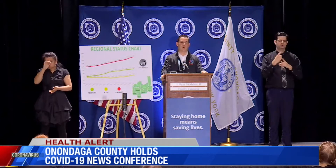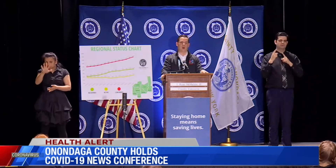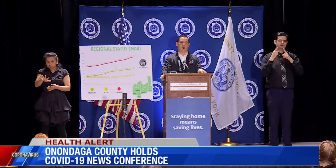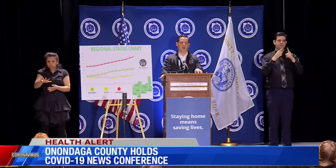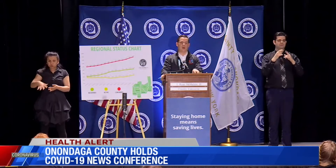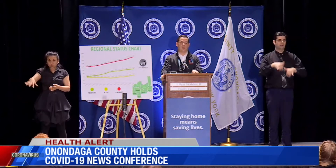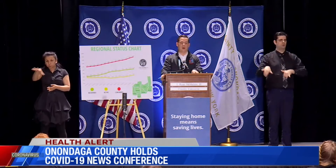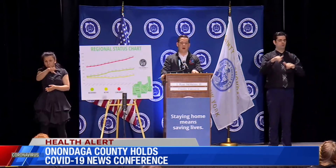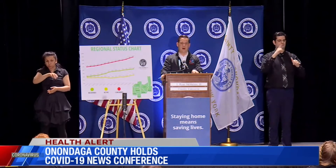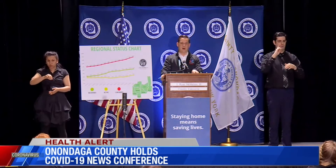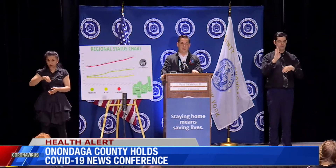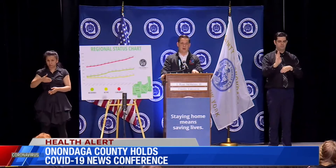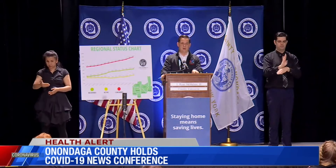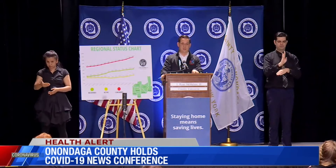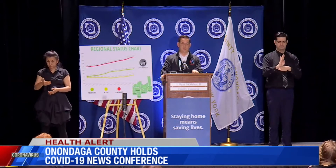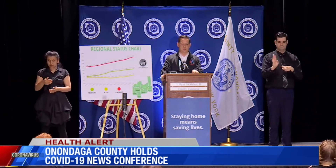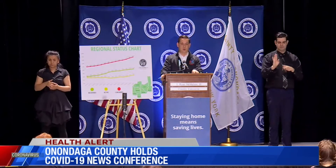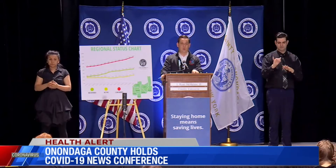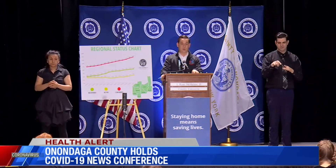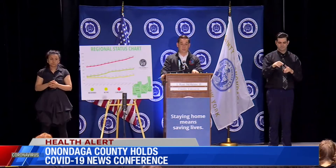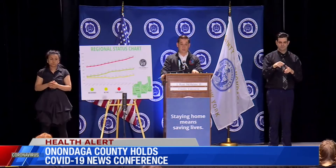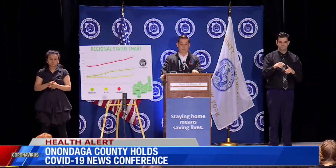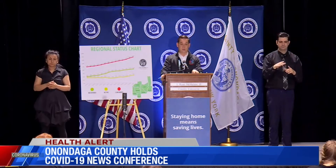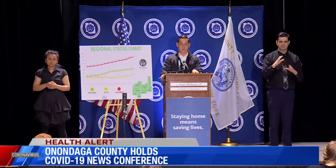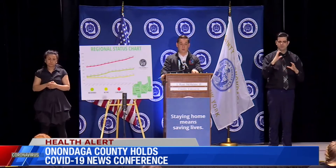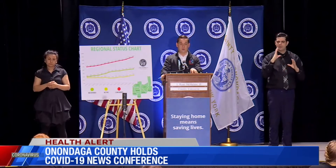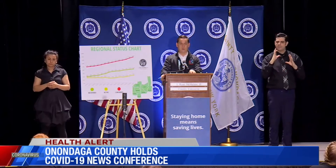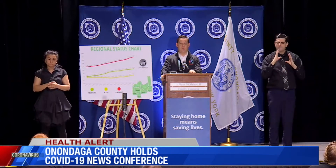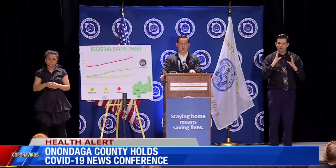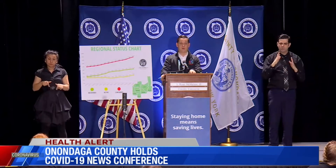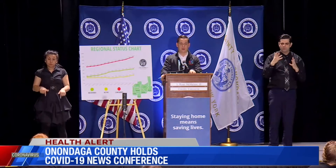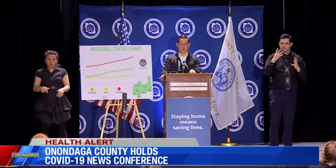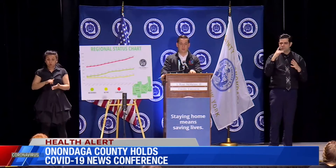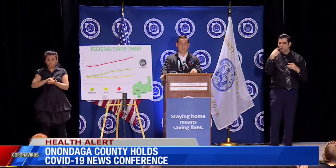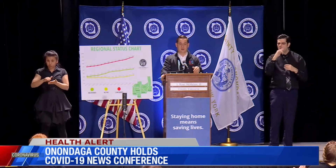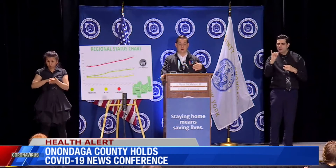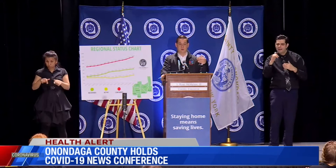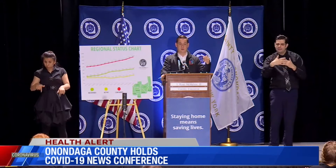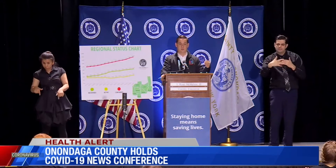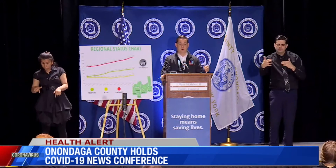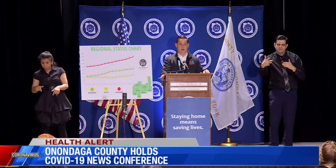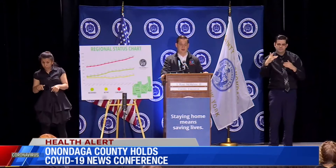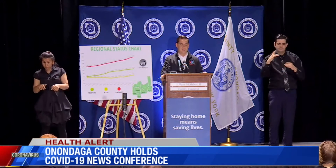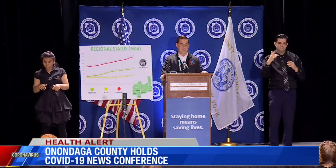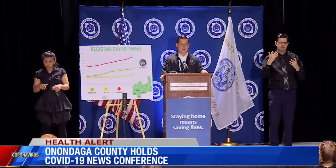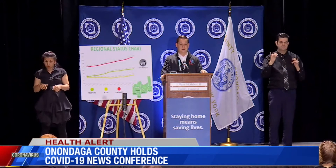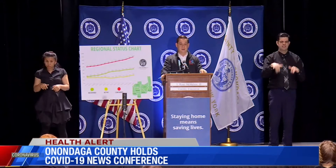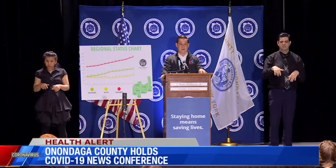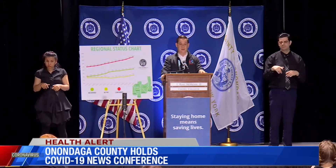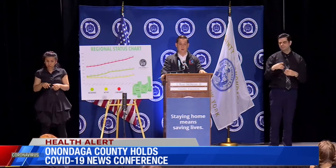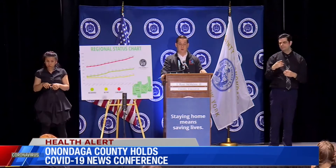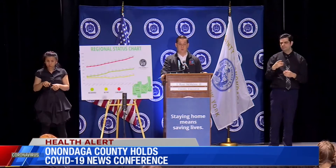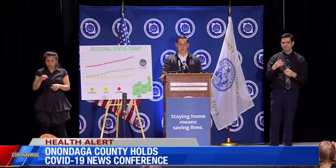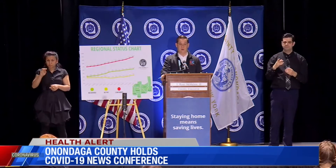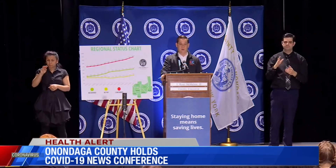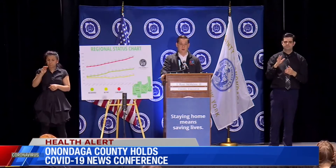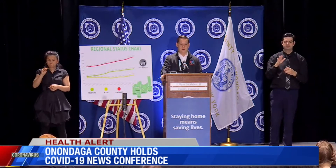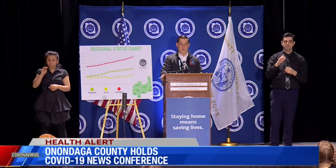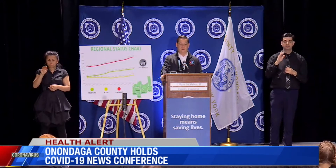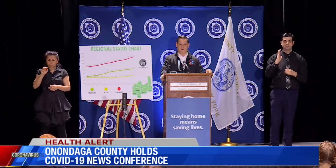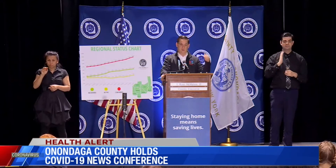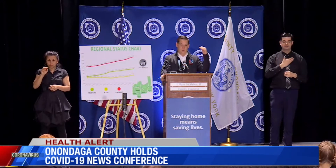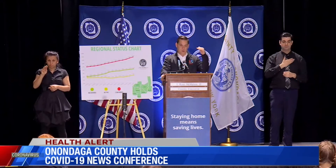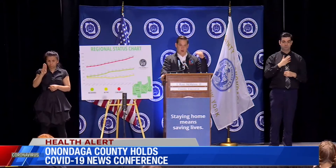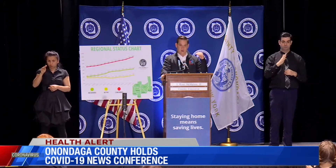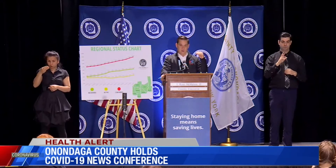Part of what our Central New York region is doing with our Mohawk Valley region and our restart plan, there's when you